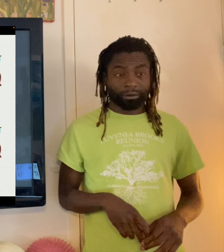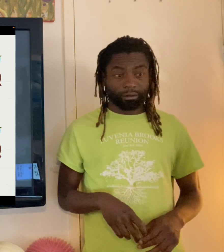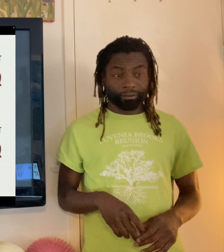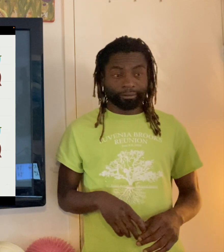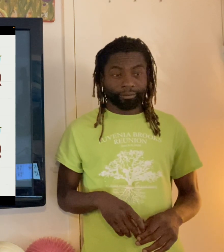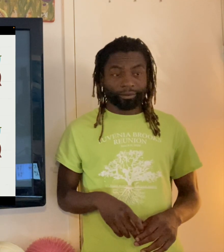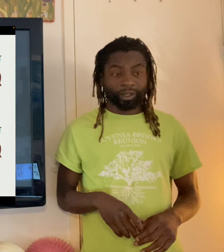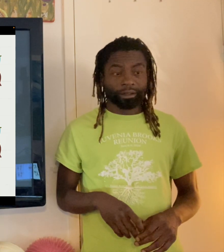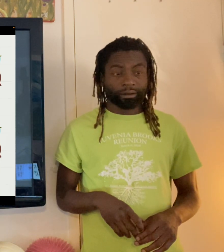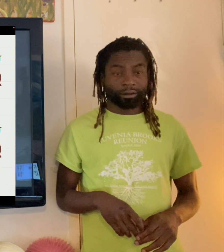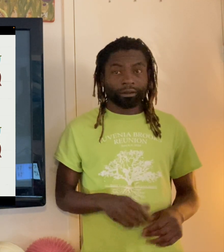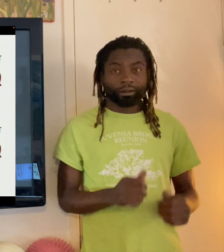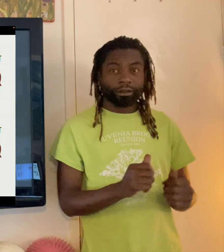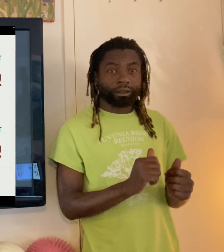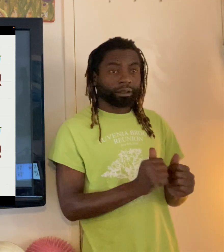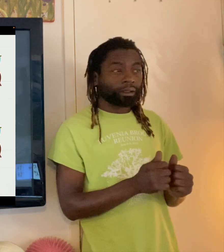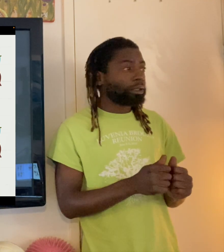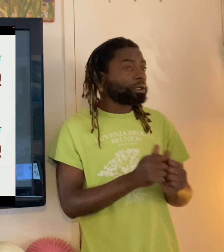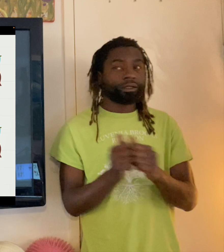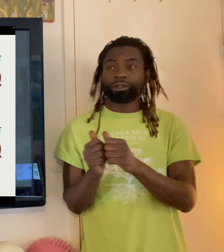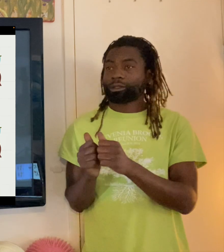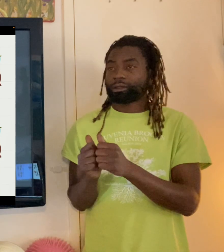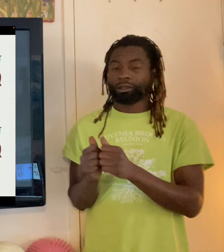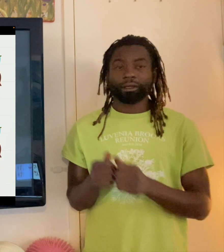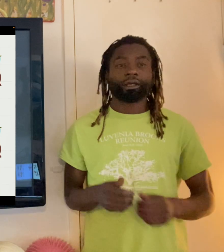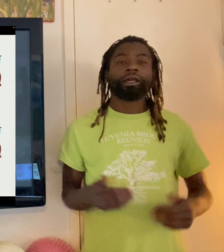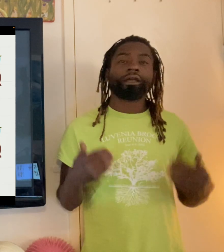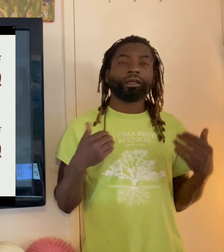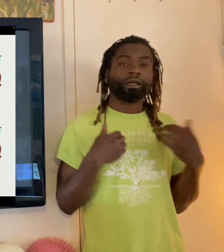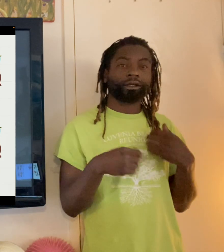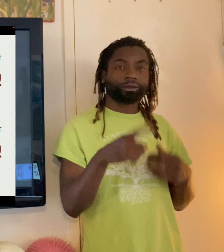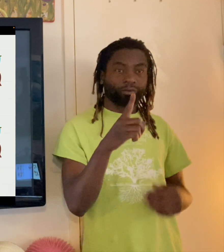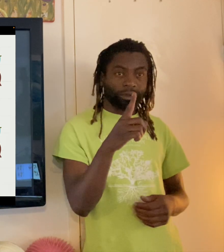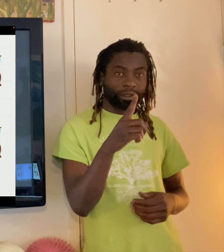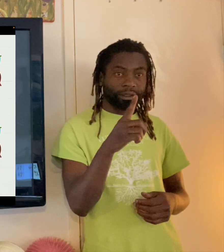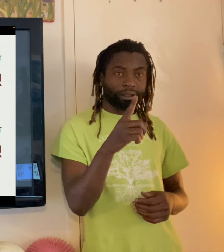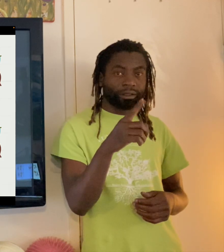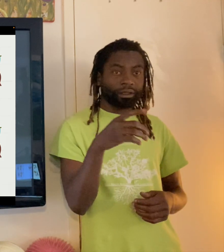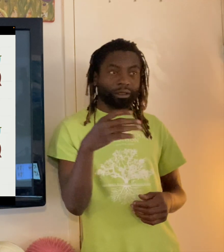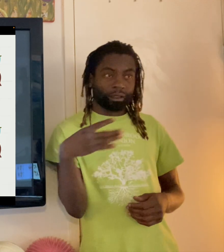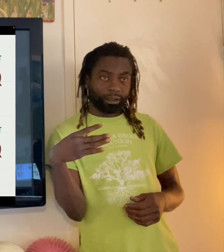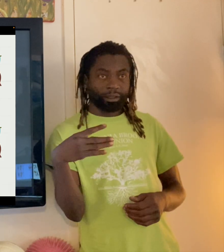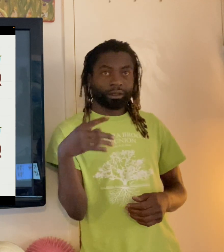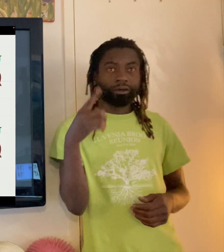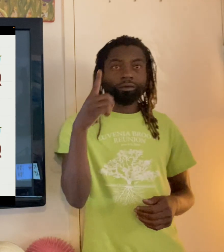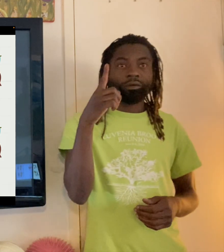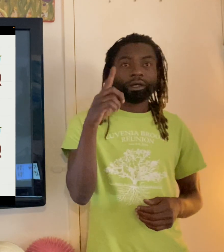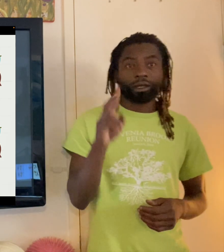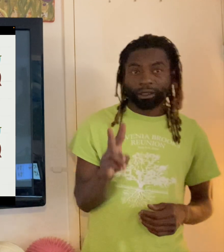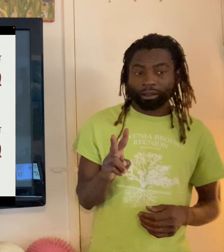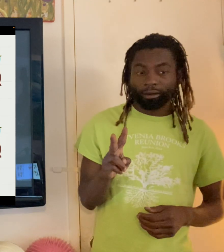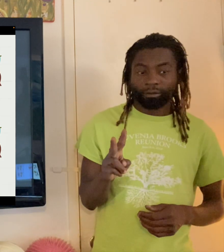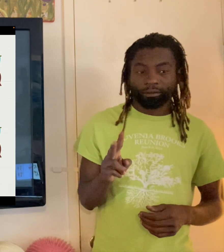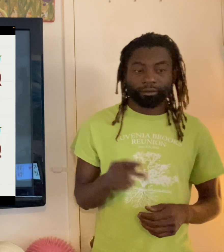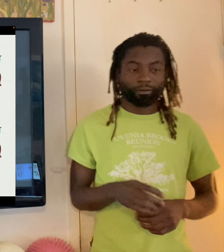Now each Kevin has 1 cookie and 1/2 of a cookie. 1 and 1/2 cookies